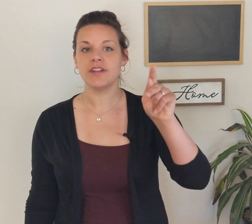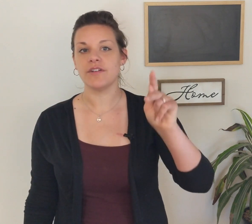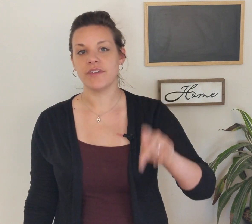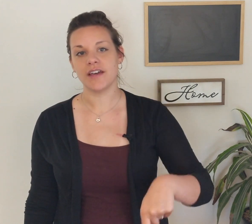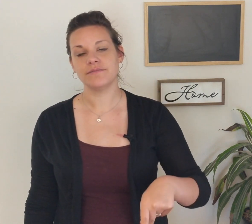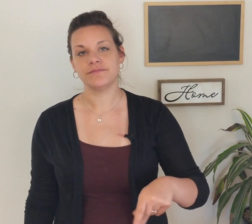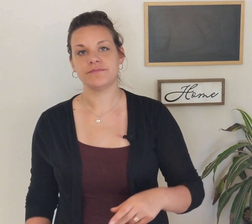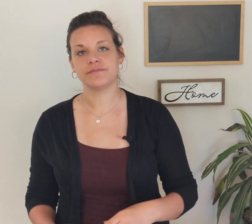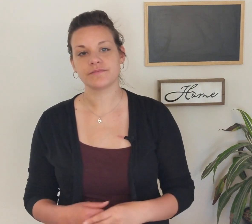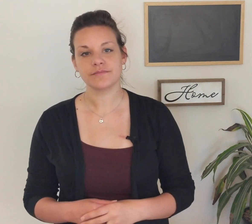Philadelphia.